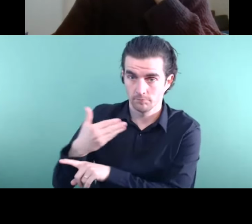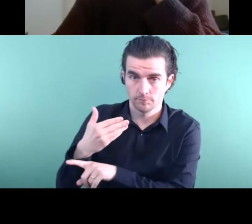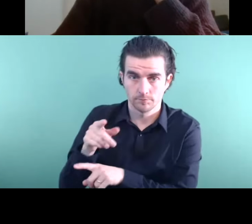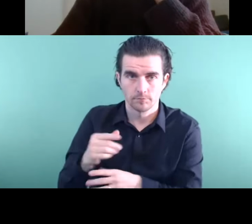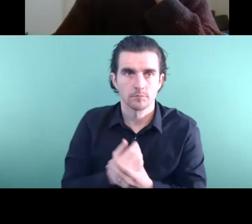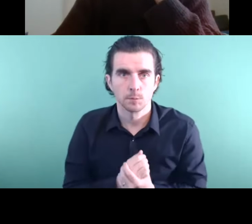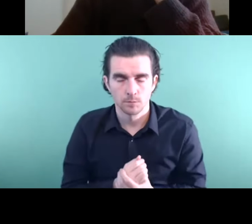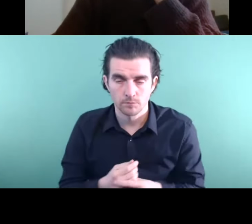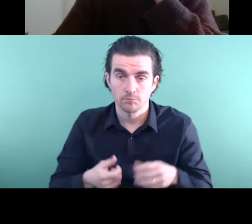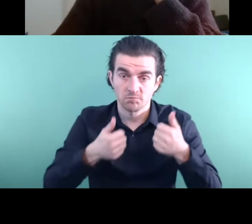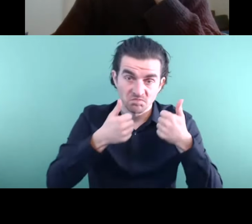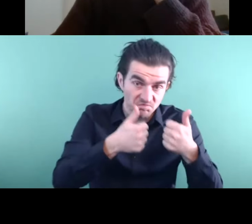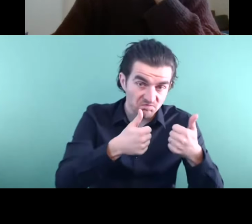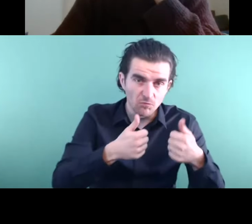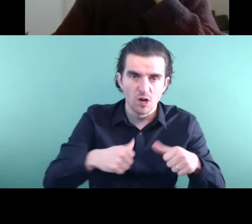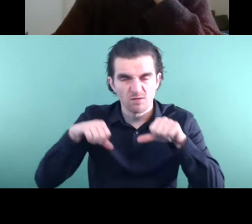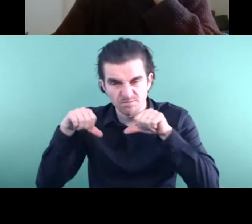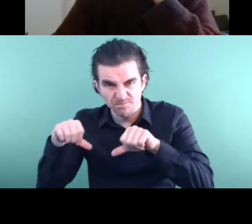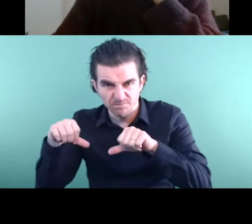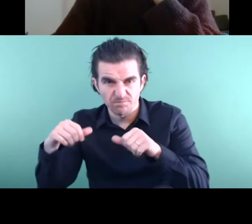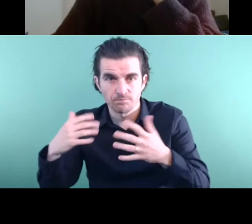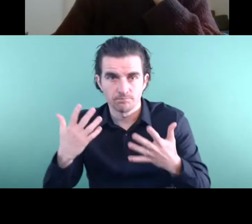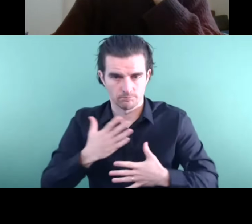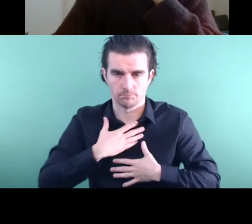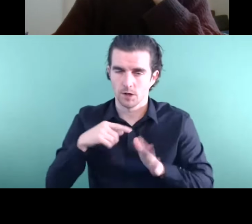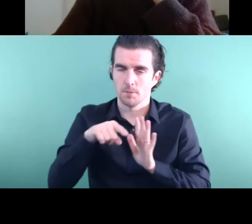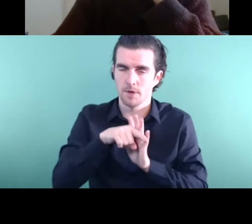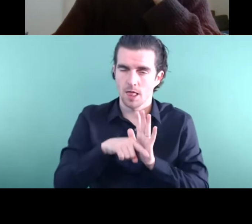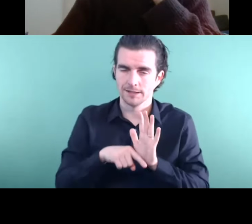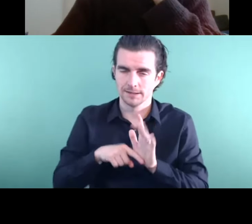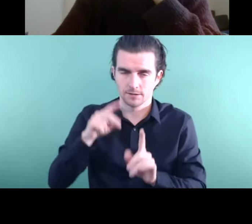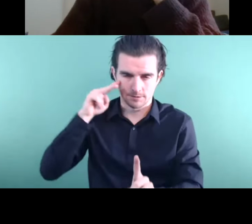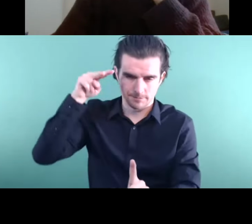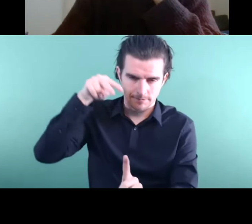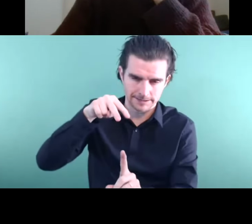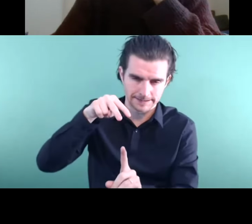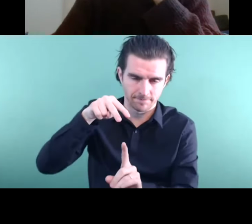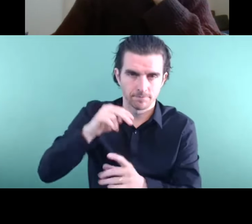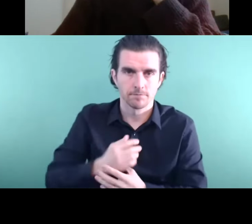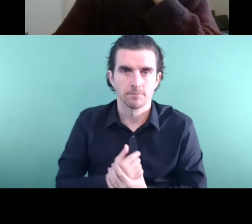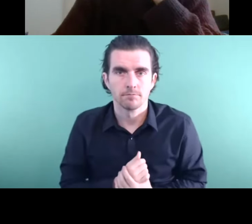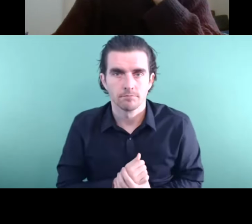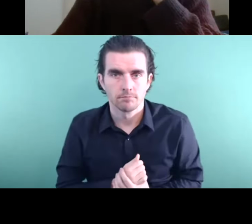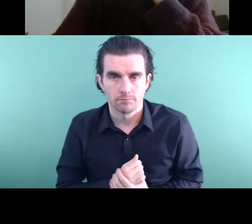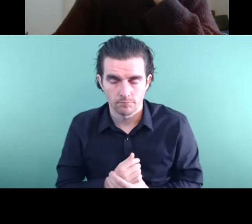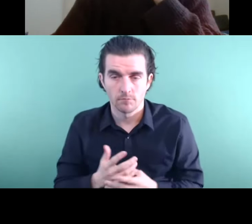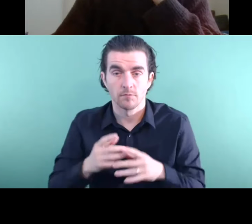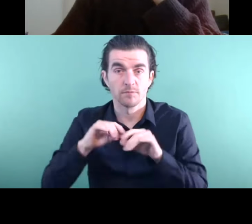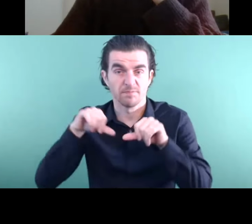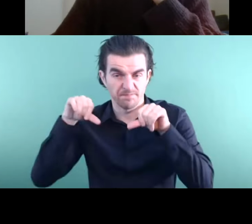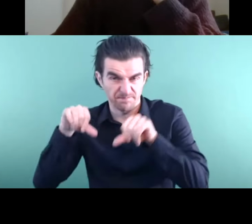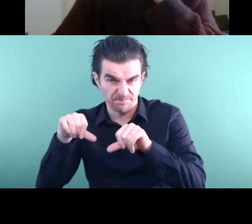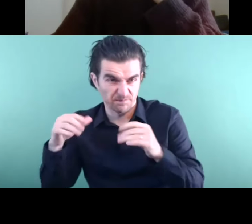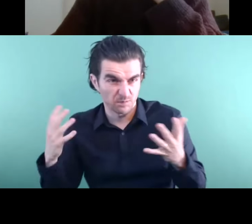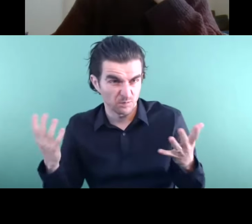myself, it's some institutions are strong internally, some are a bit of a mess, some are organized